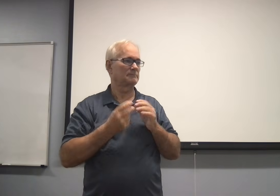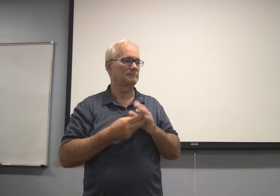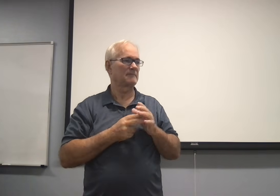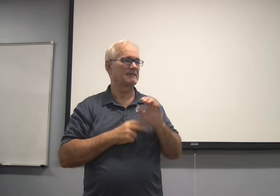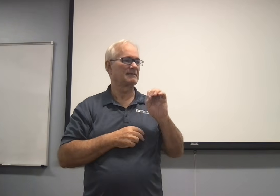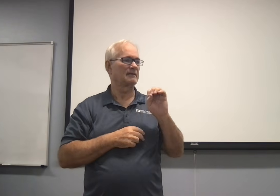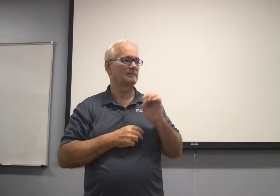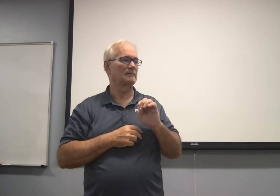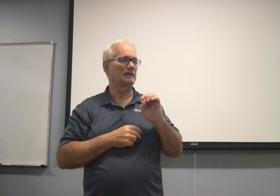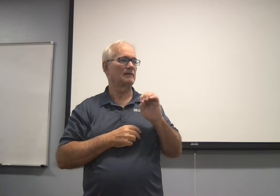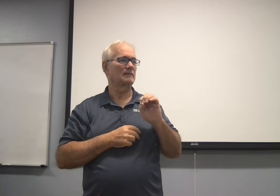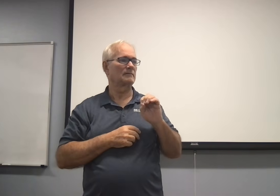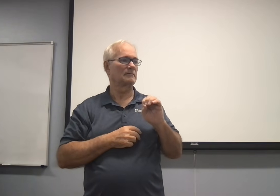equivalent to the sign for errands?